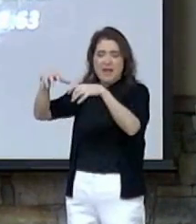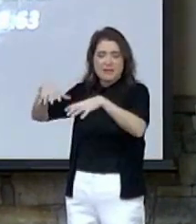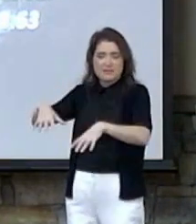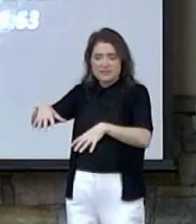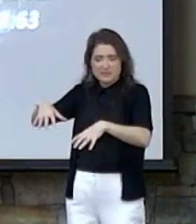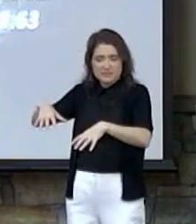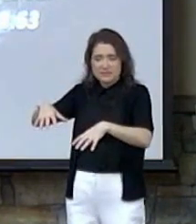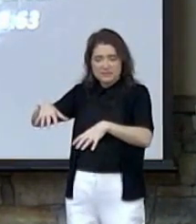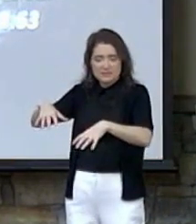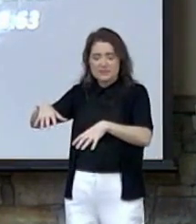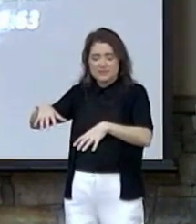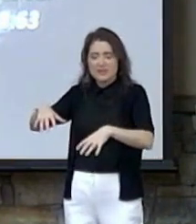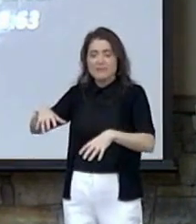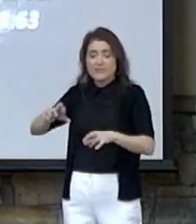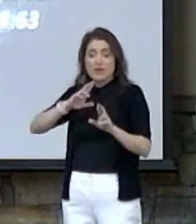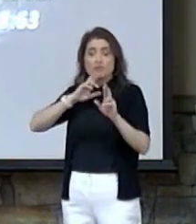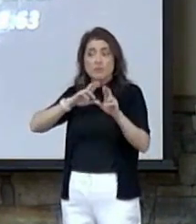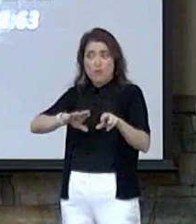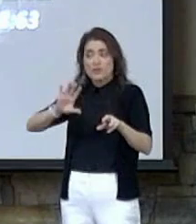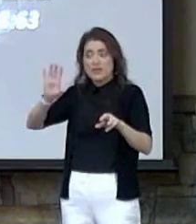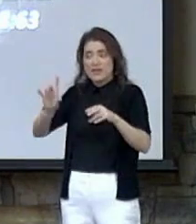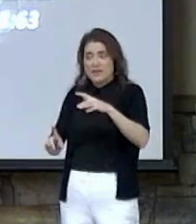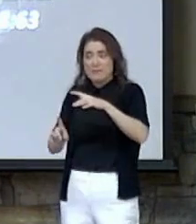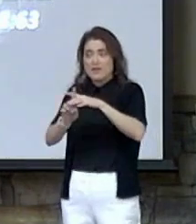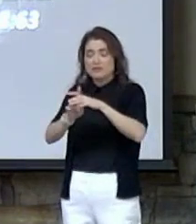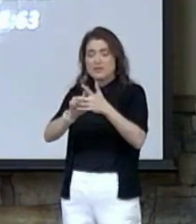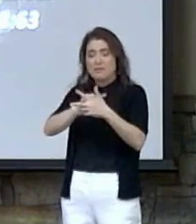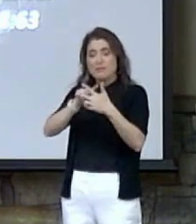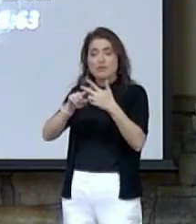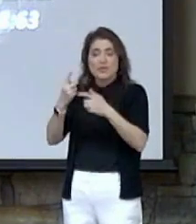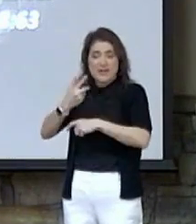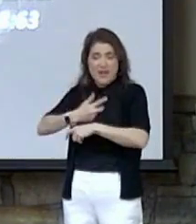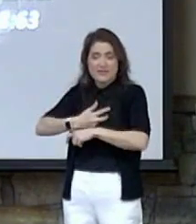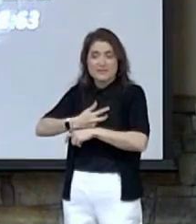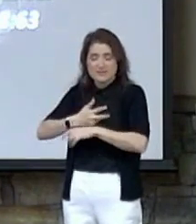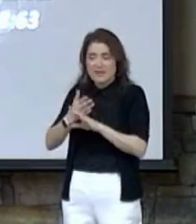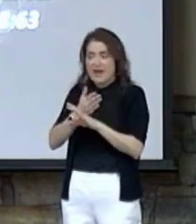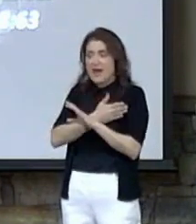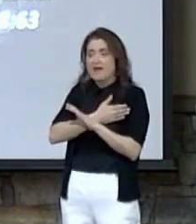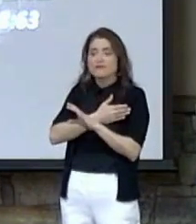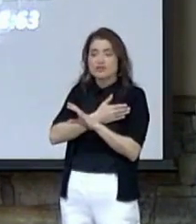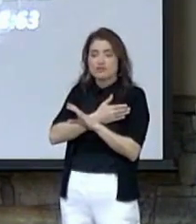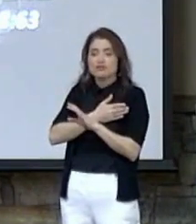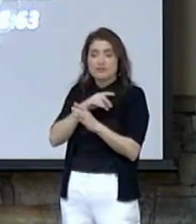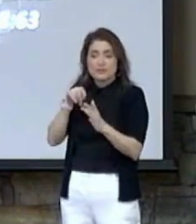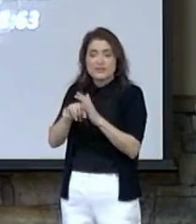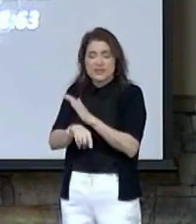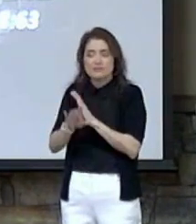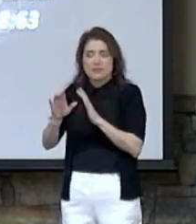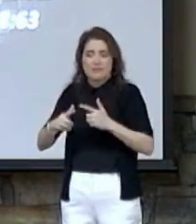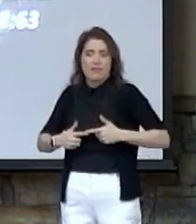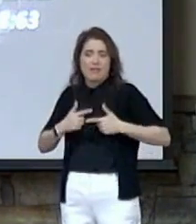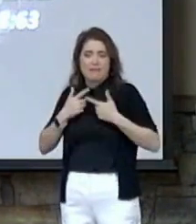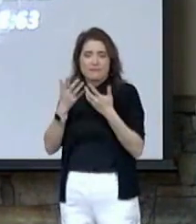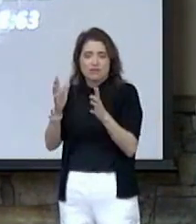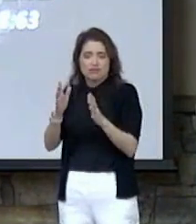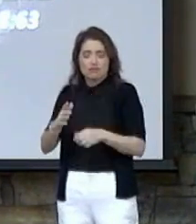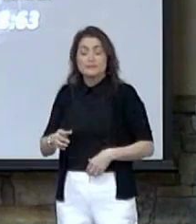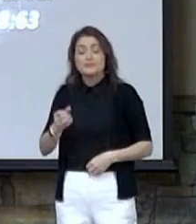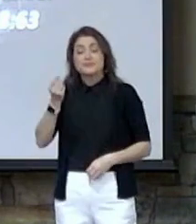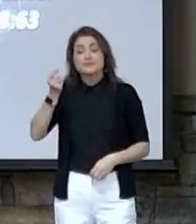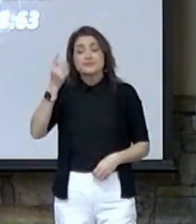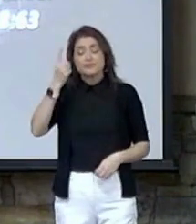They reported that he had appeared to them 3 days after his crucifixion and that he was alive. You see, the